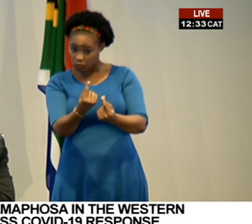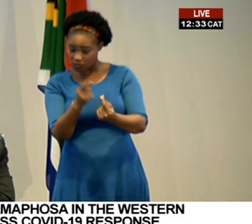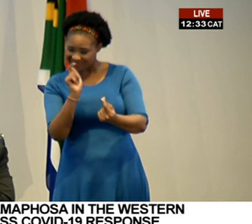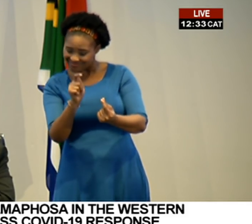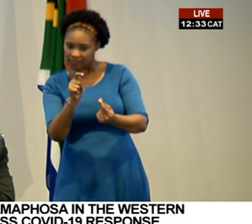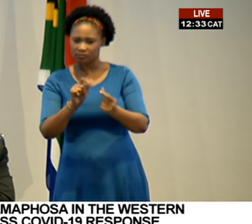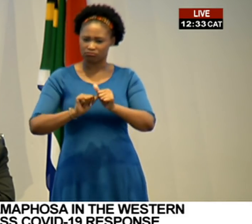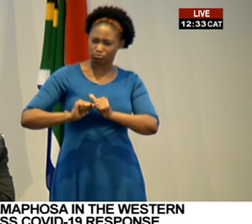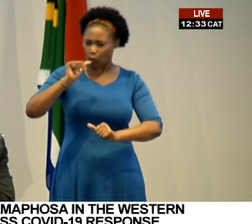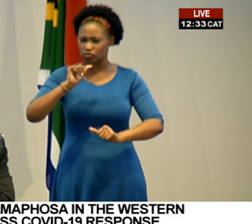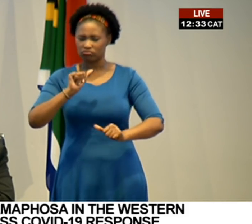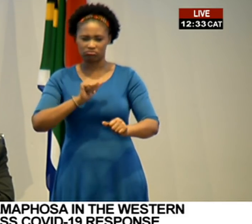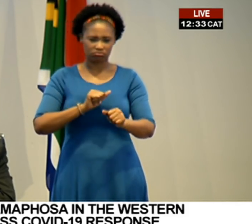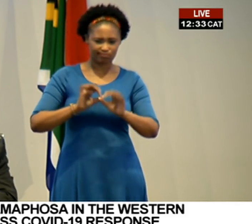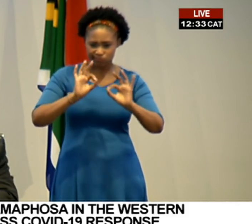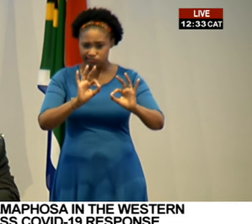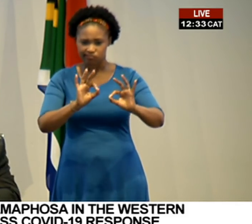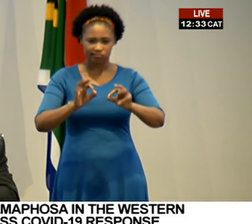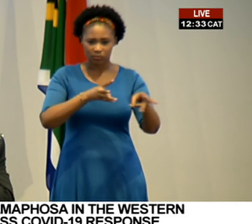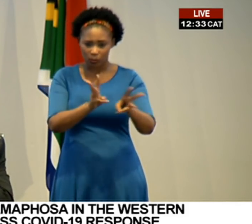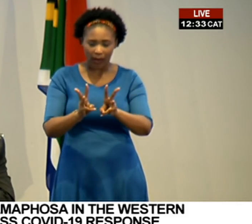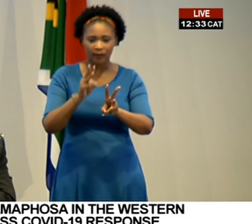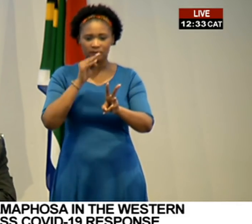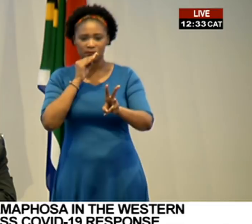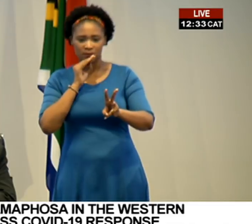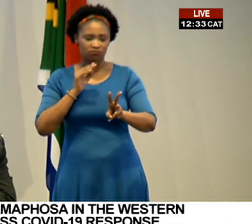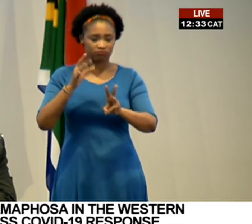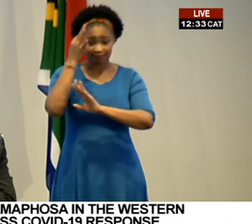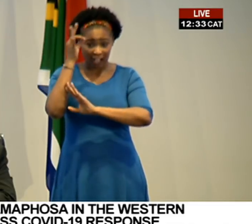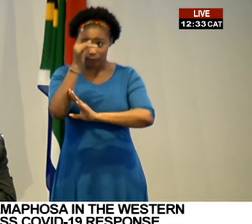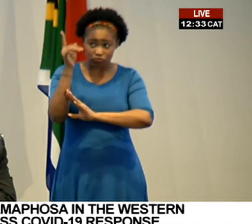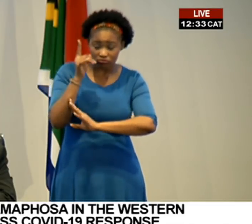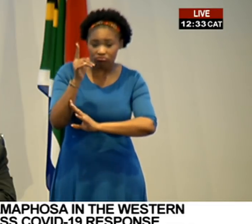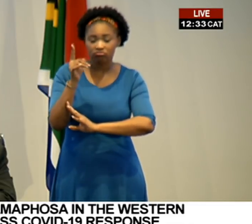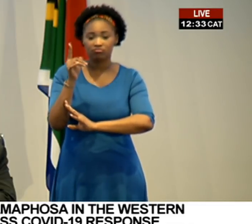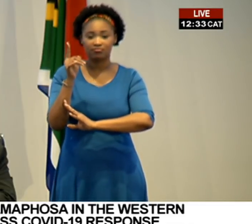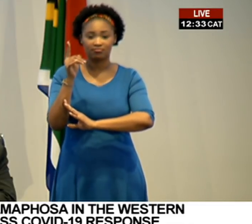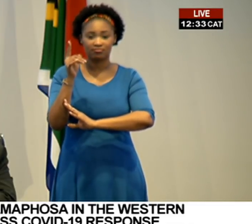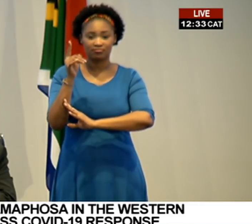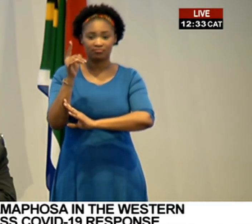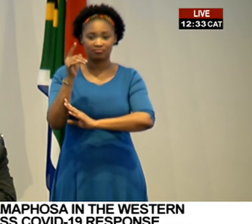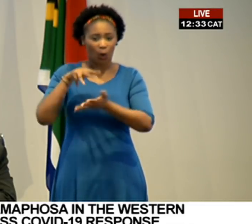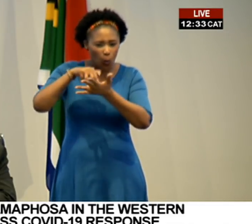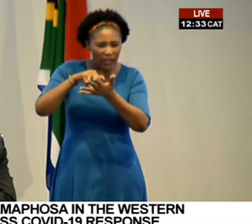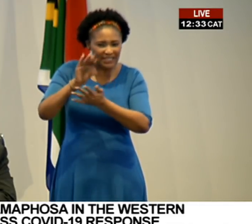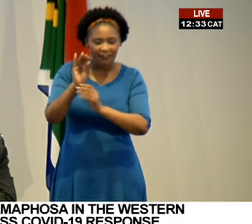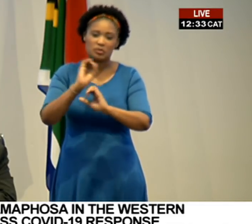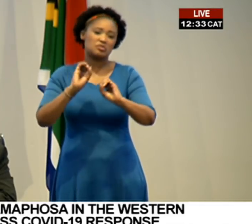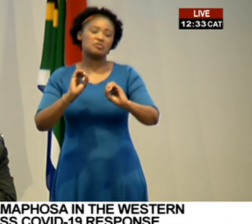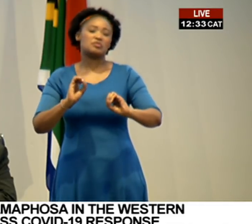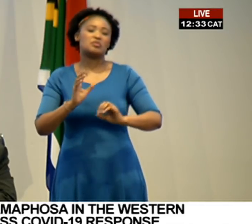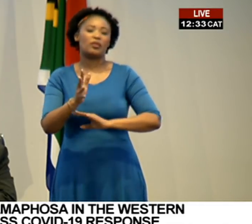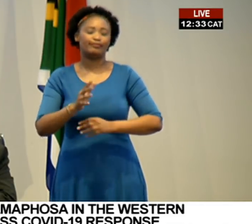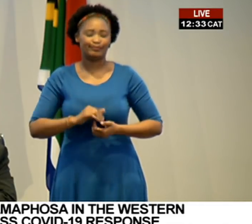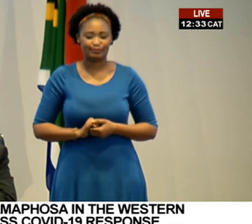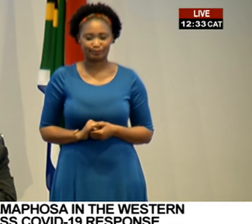is most effective and does not lead government to areas of weakness.